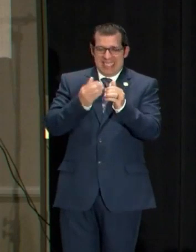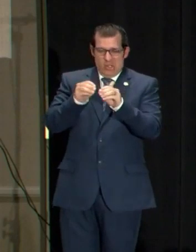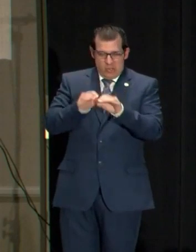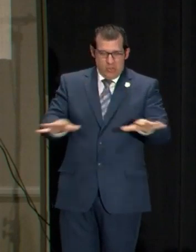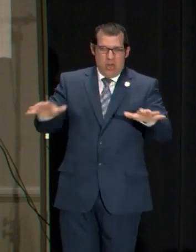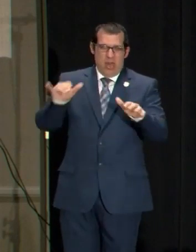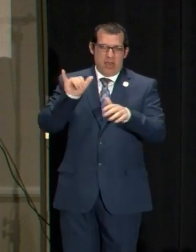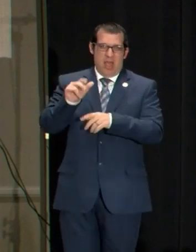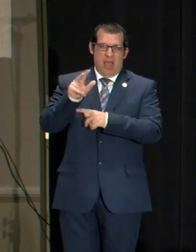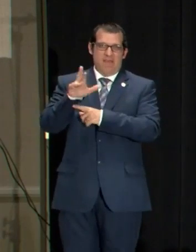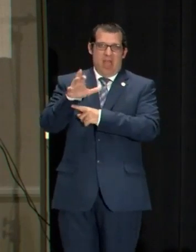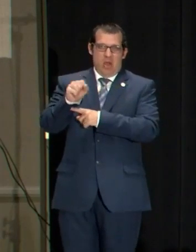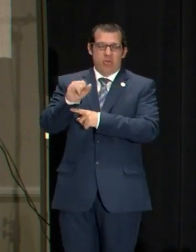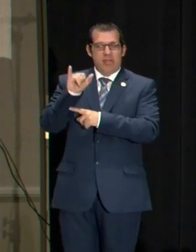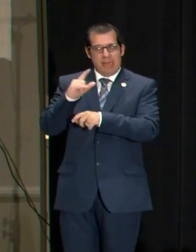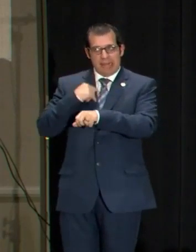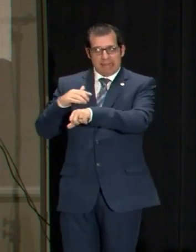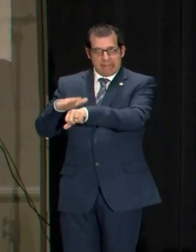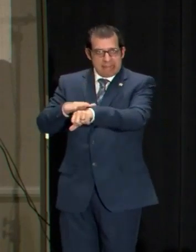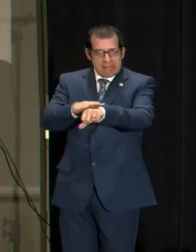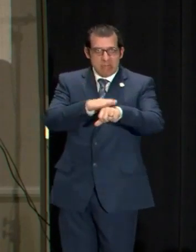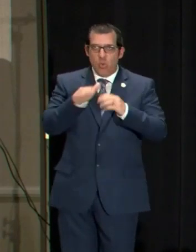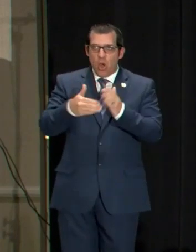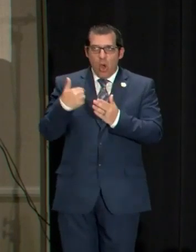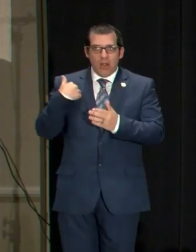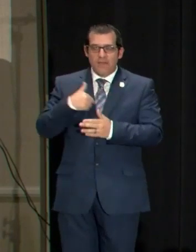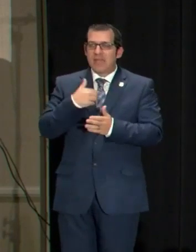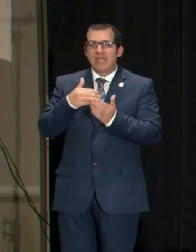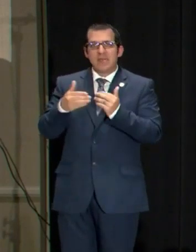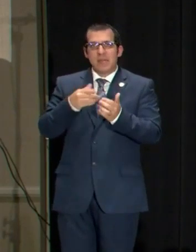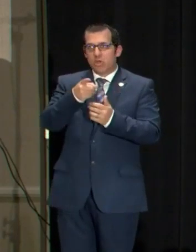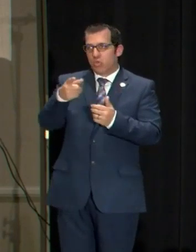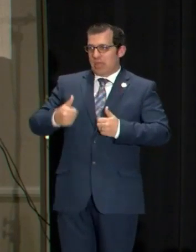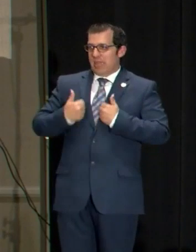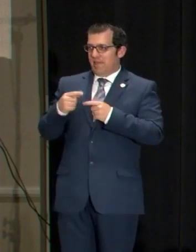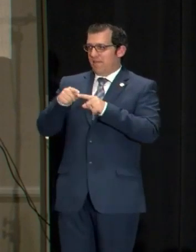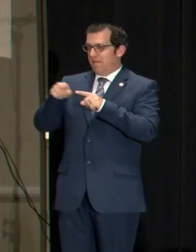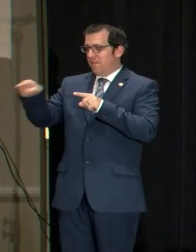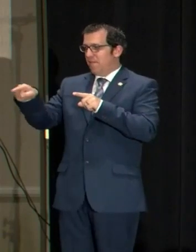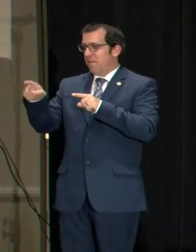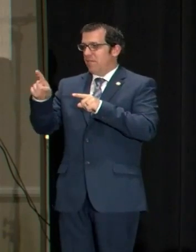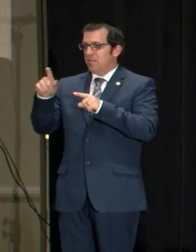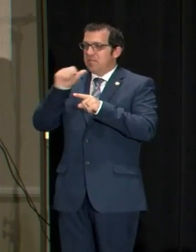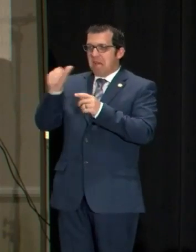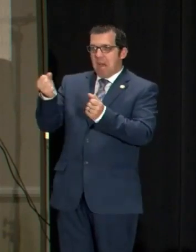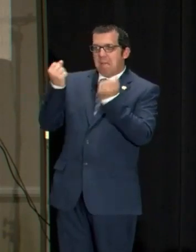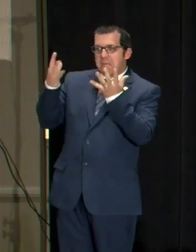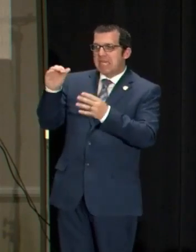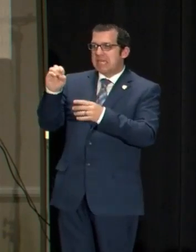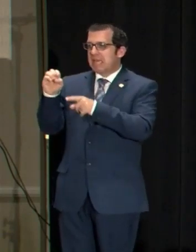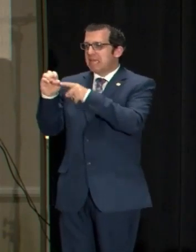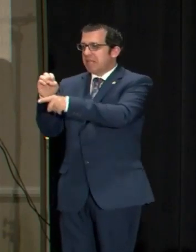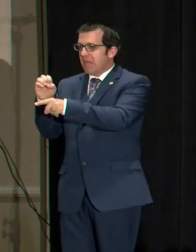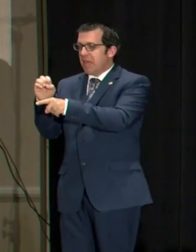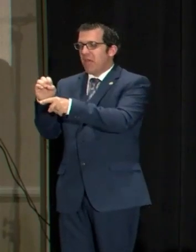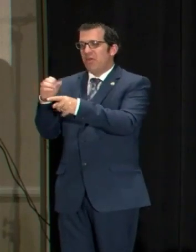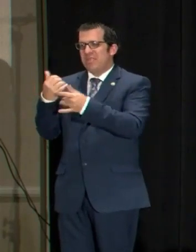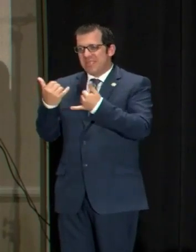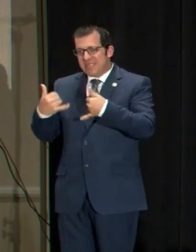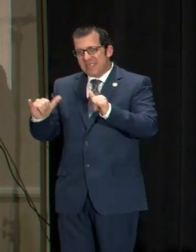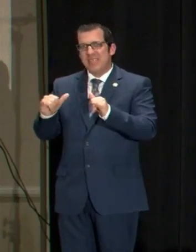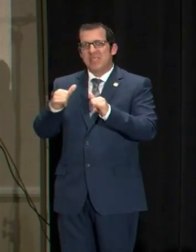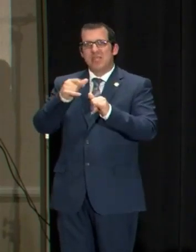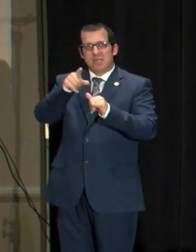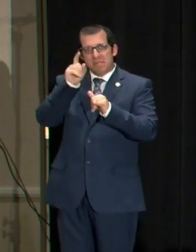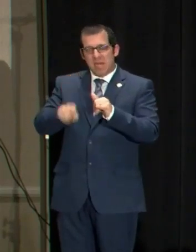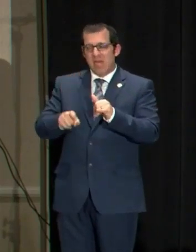quickly. So it's a word of caution to all of us, even if you're living in a part of the state where you've not seen many cases. still have